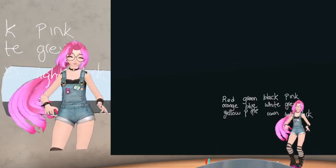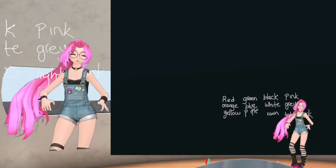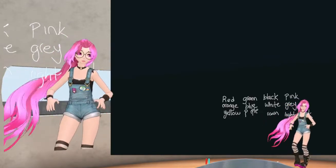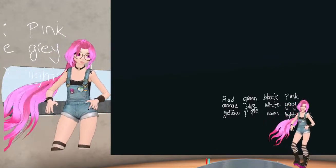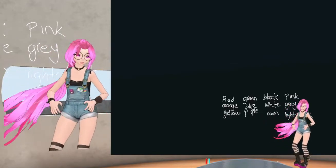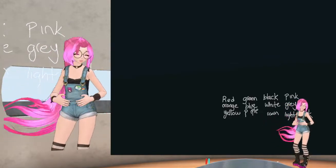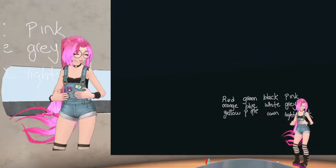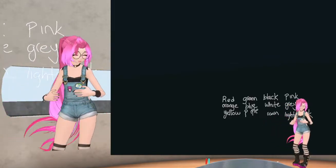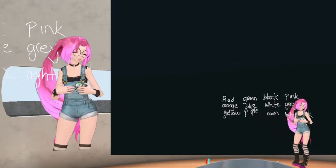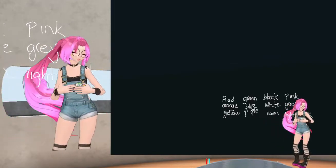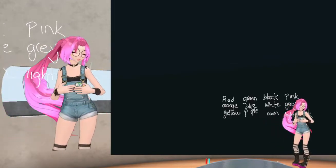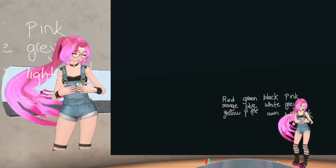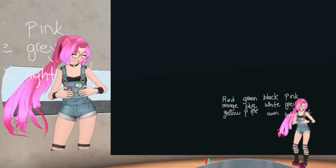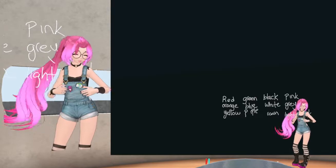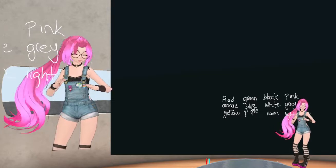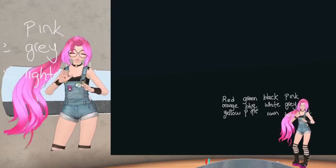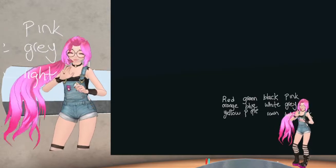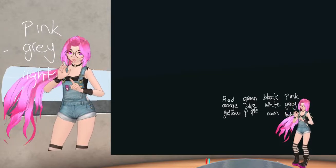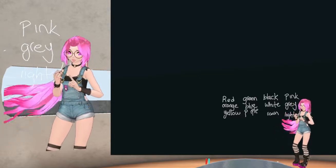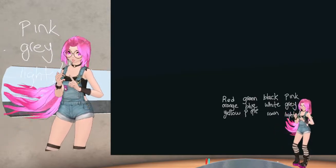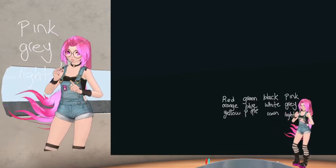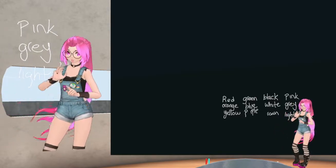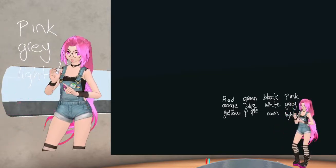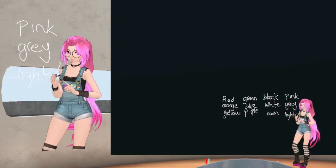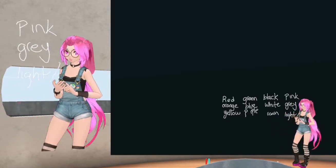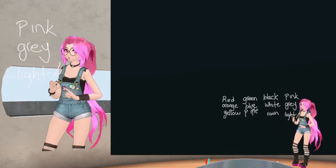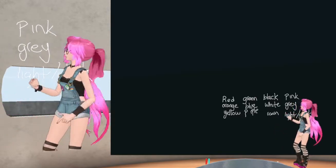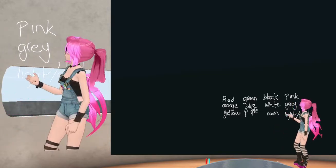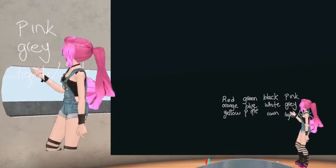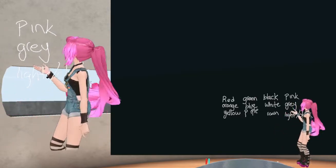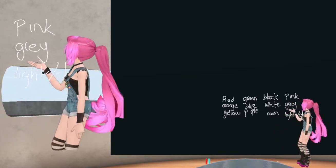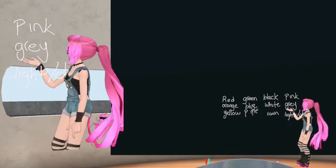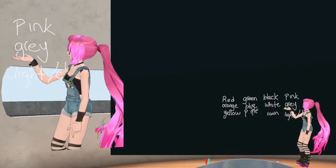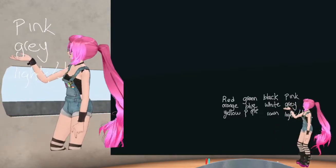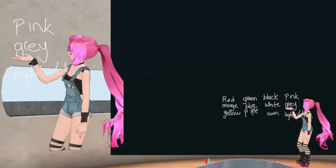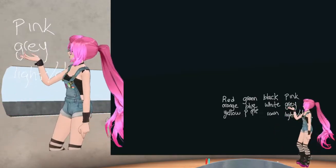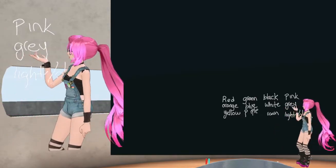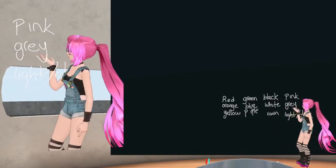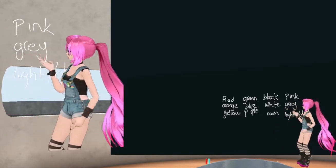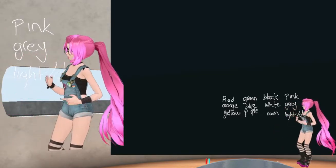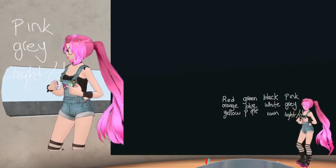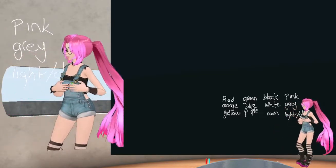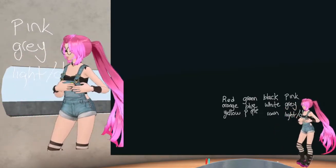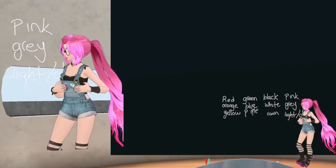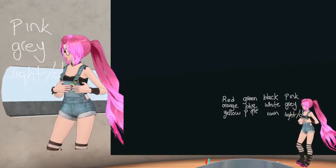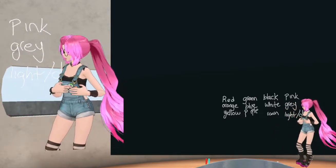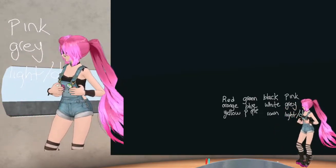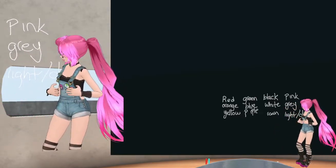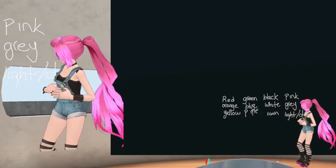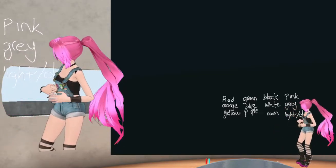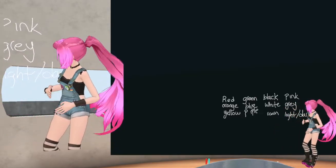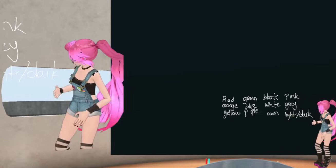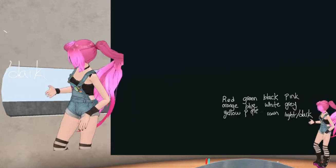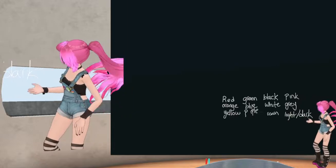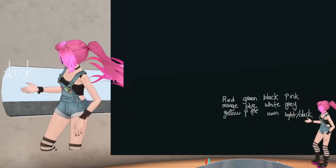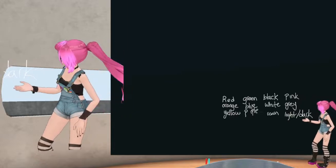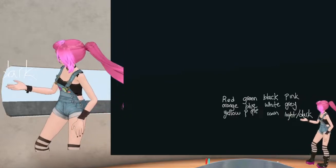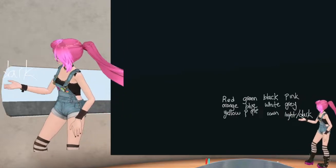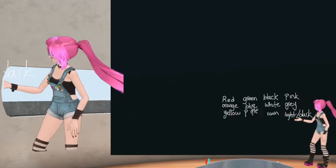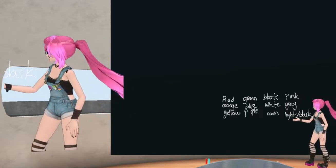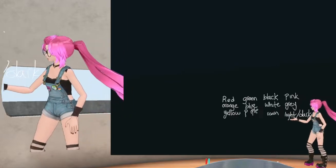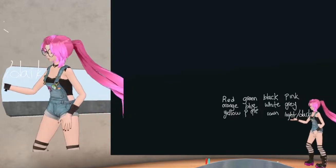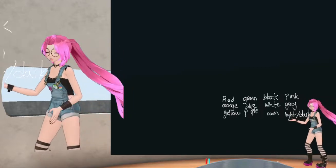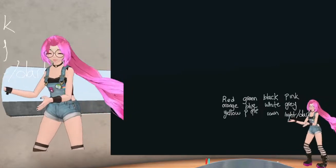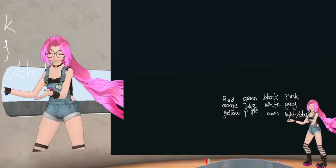color. They're saying whatever, right? So context is important. So yeah, if you want to say gray, you're mixing the two together. And